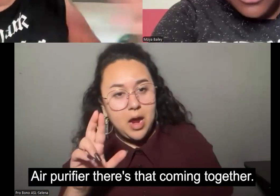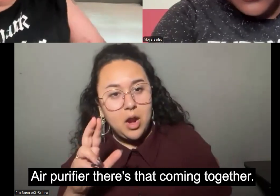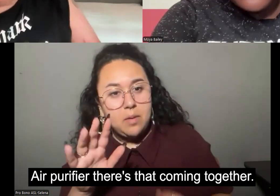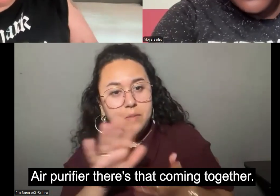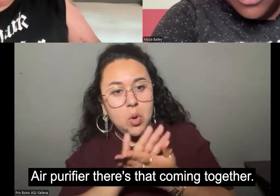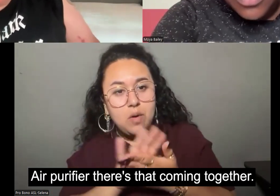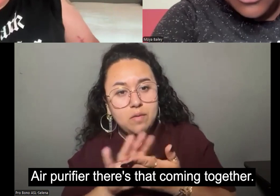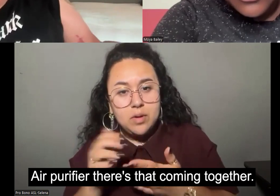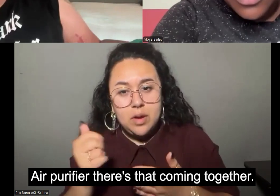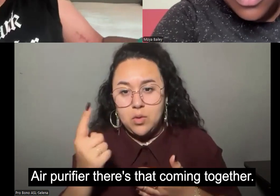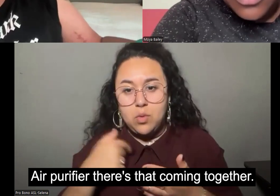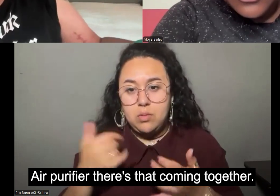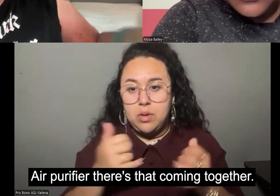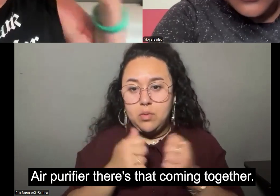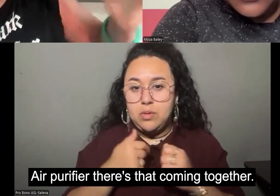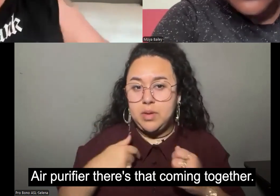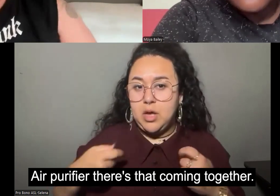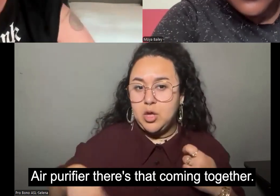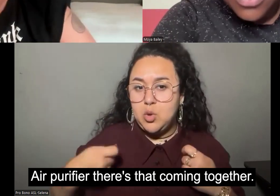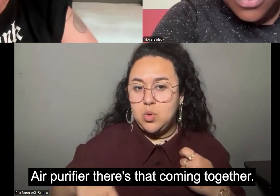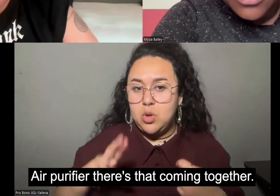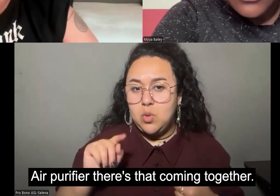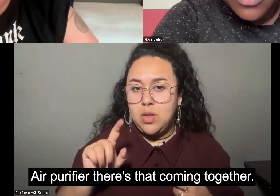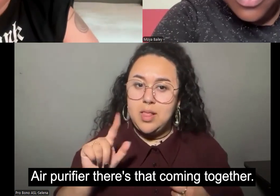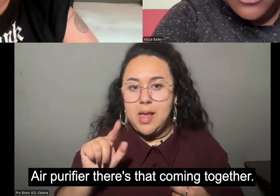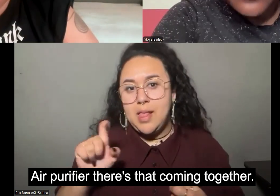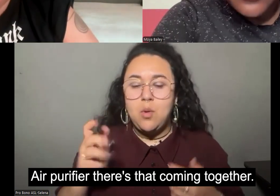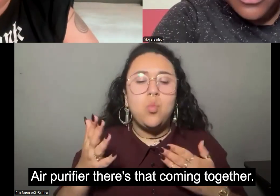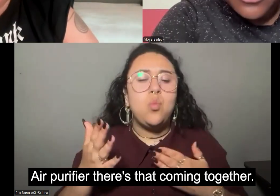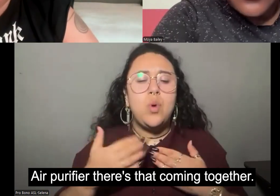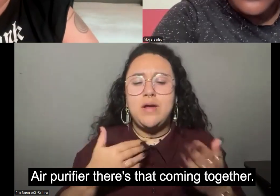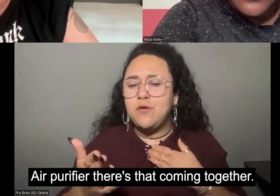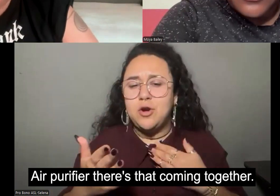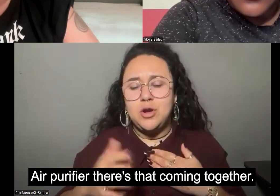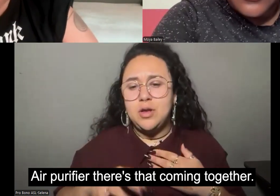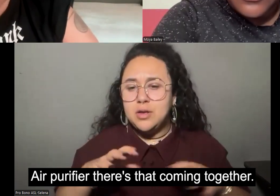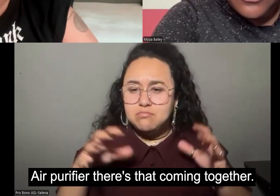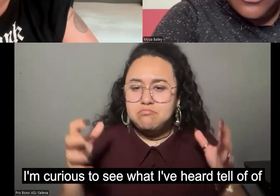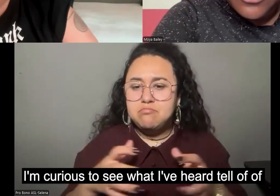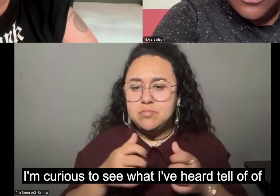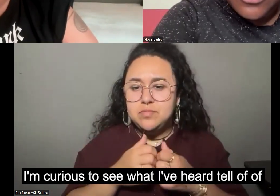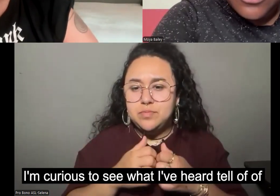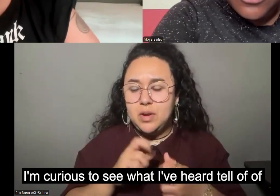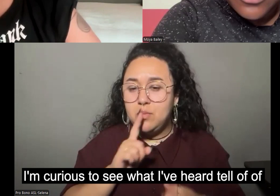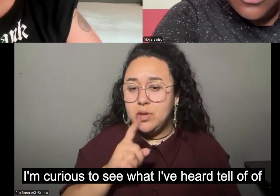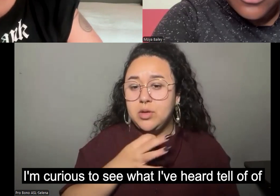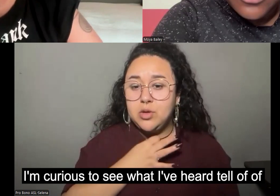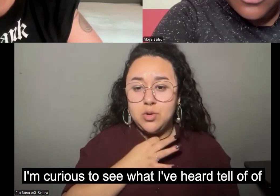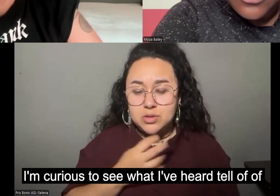to play with me on the ukulele? Whatever. And there's that coming together. And I'm really curious to